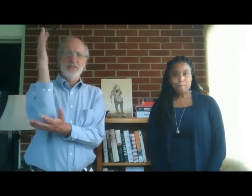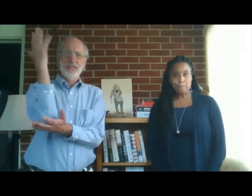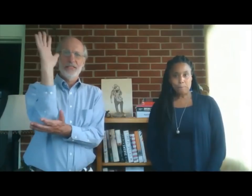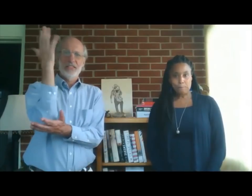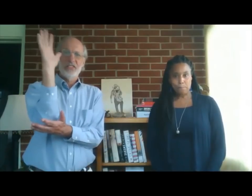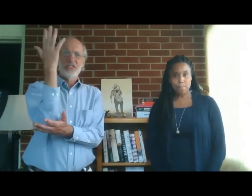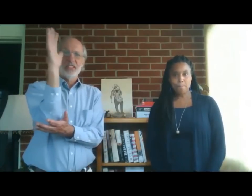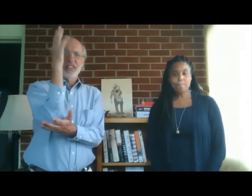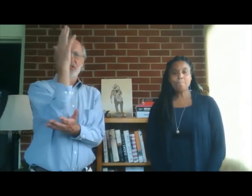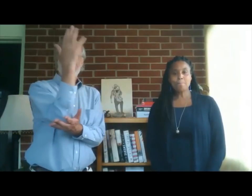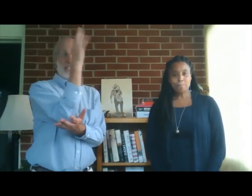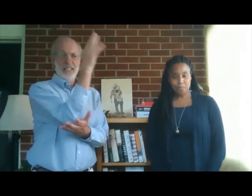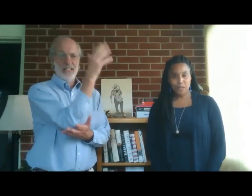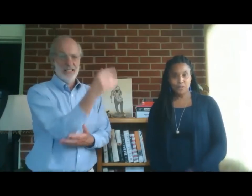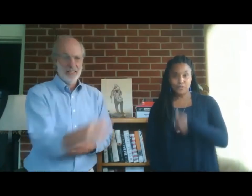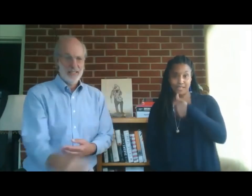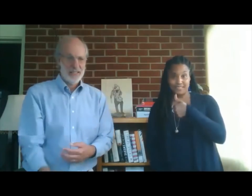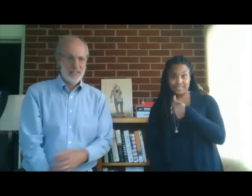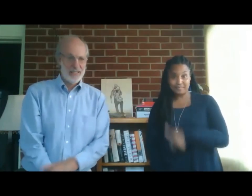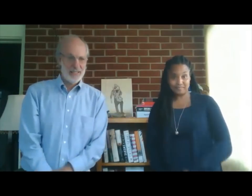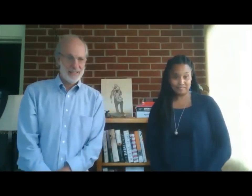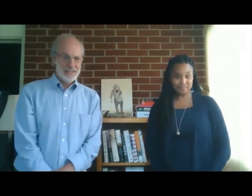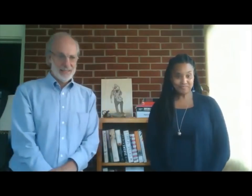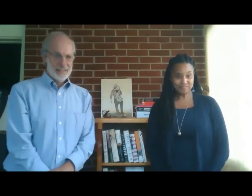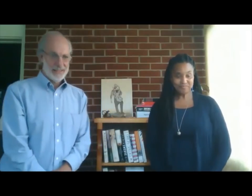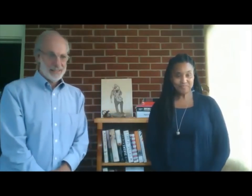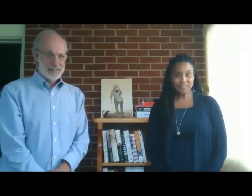If you did this, you signed tree. Correctly.